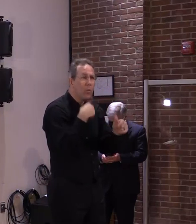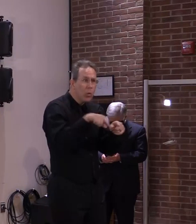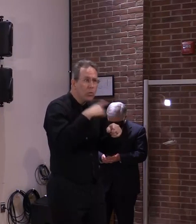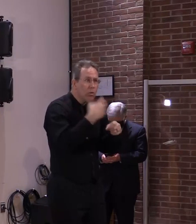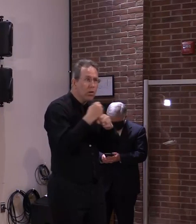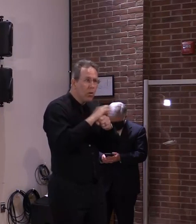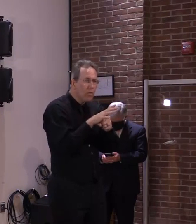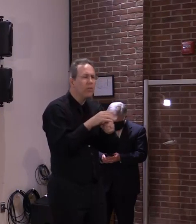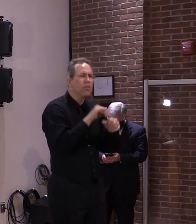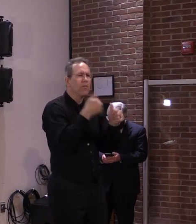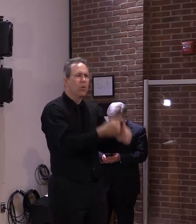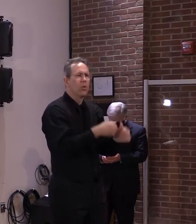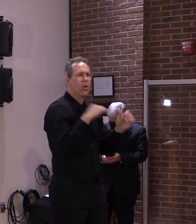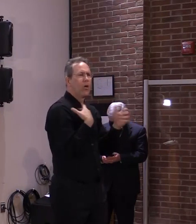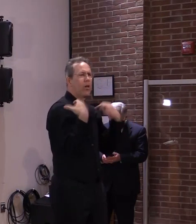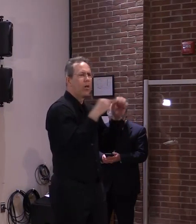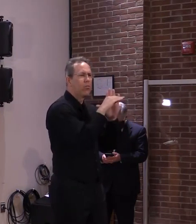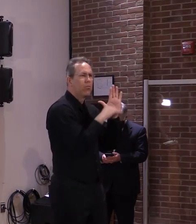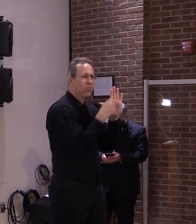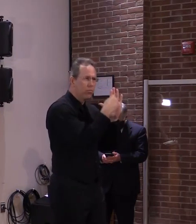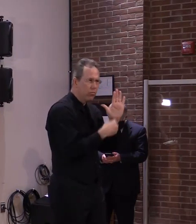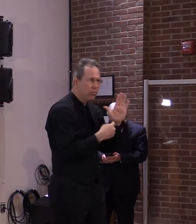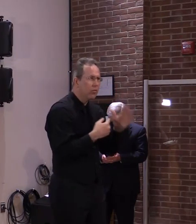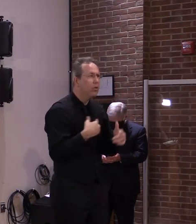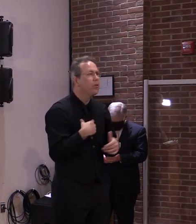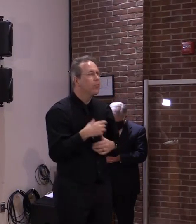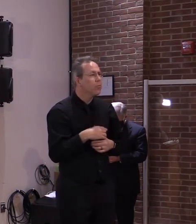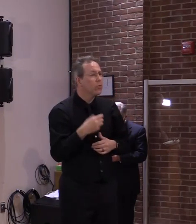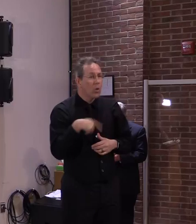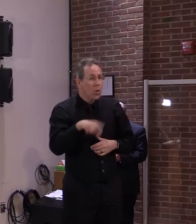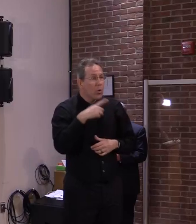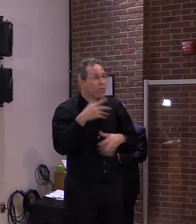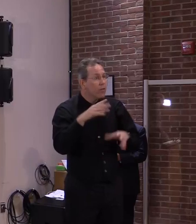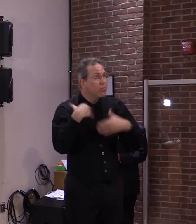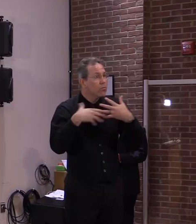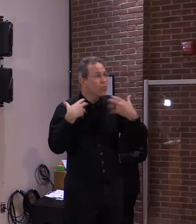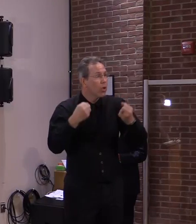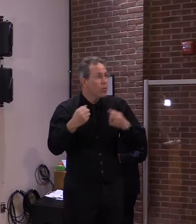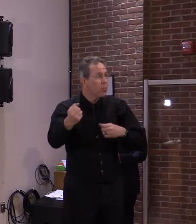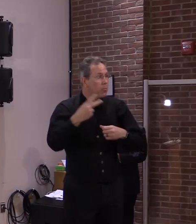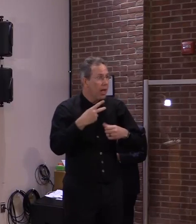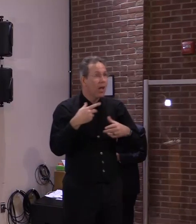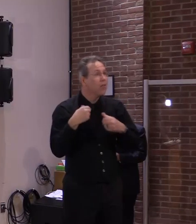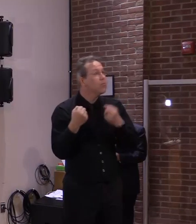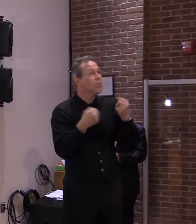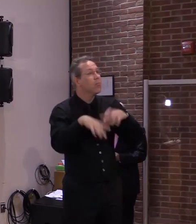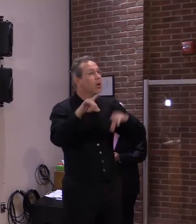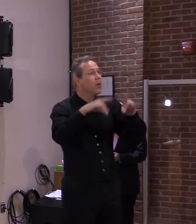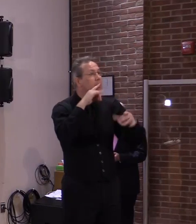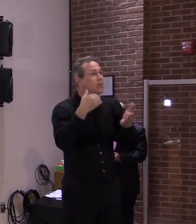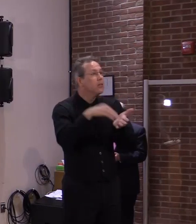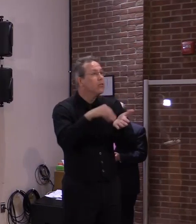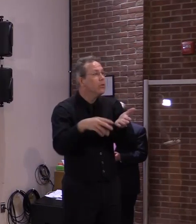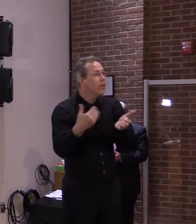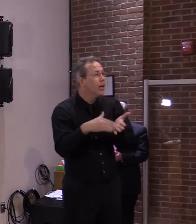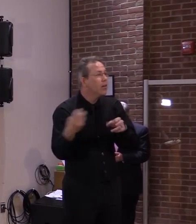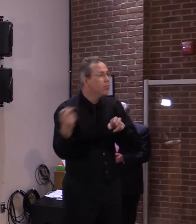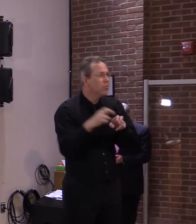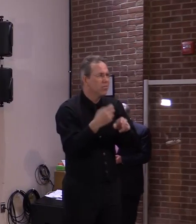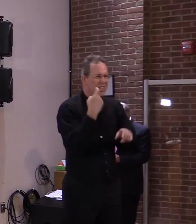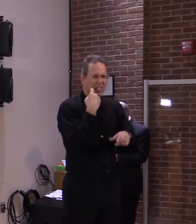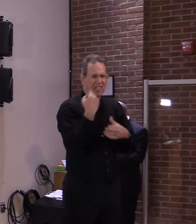when that company will begin picking kids up again, et cetera, because this is all fairly new over the weekend,